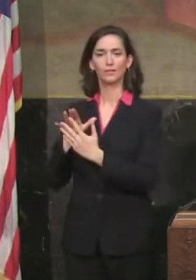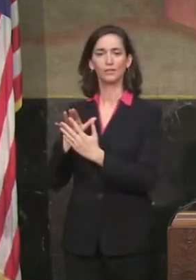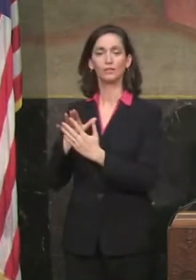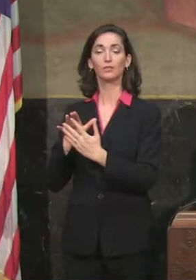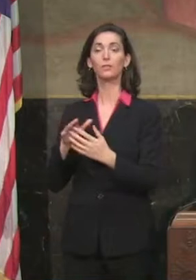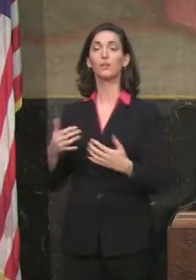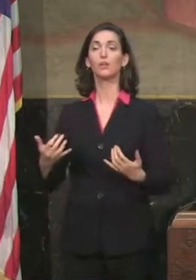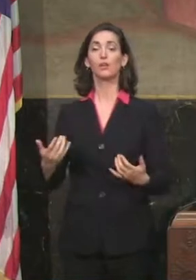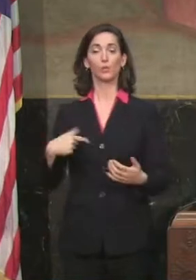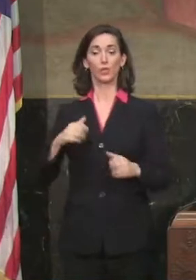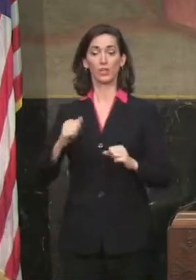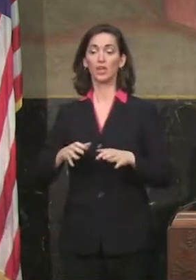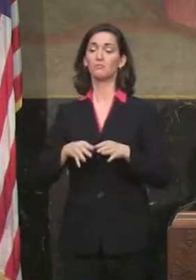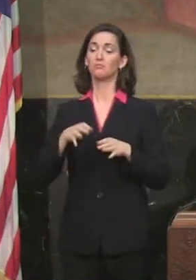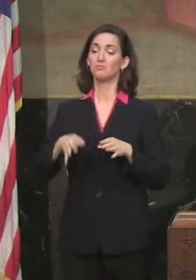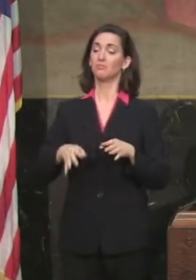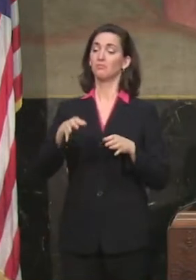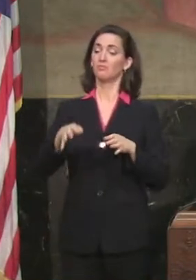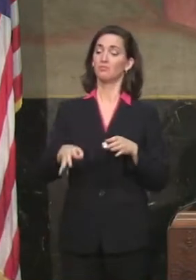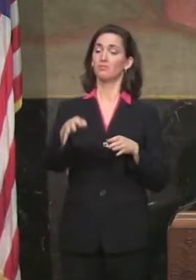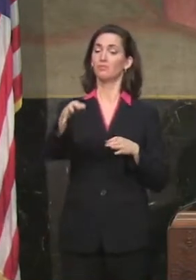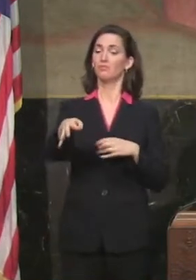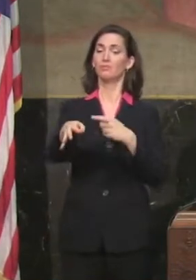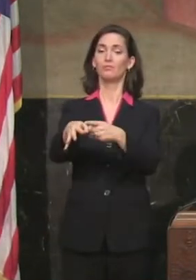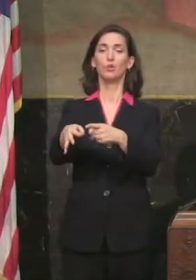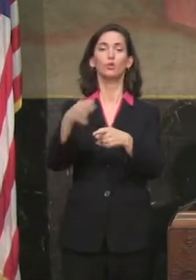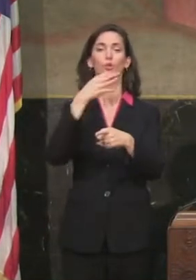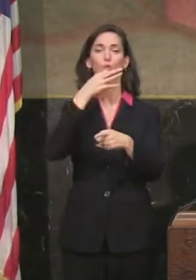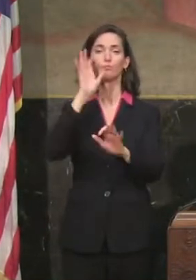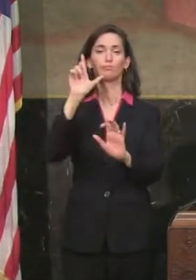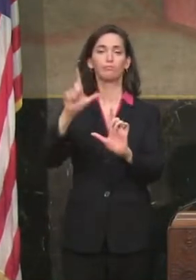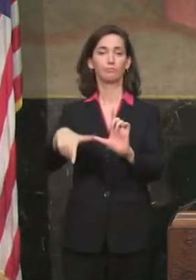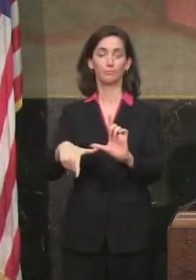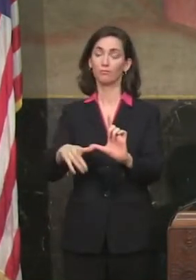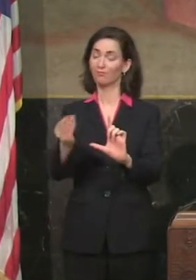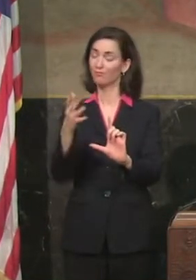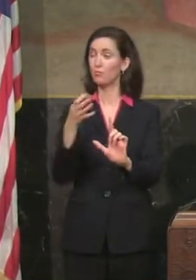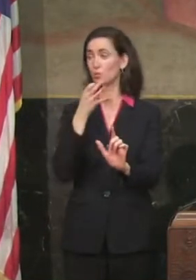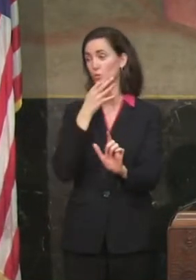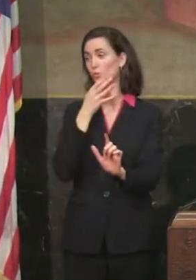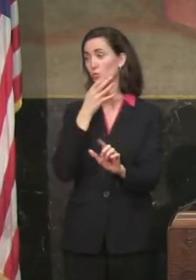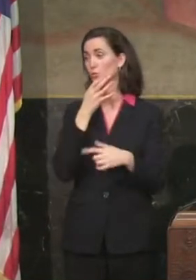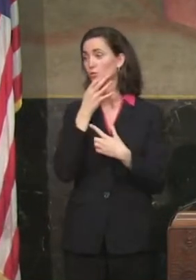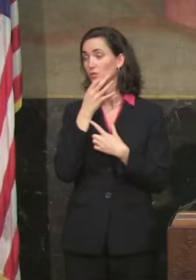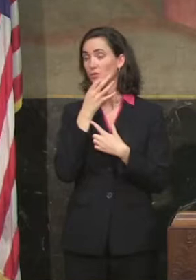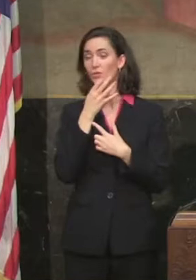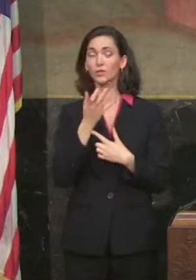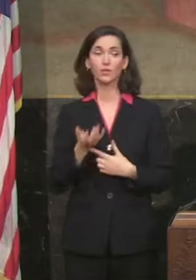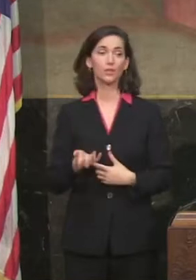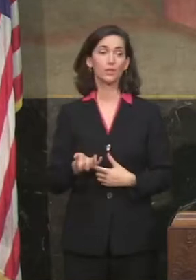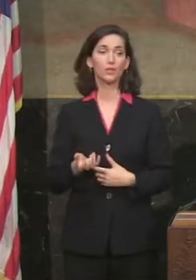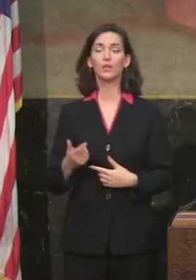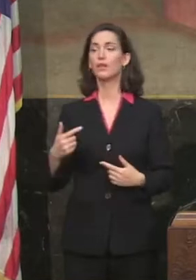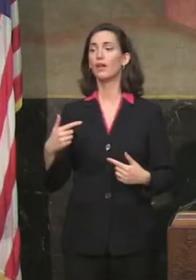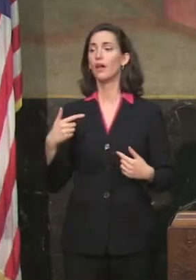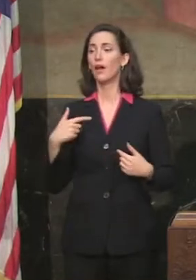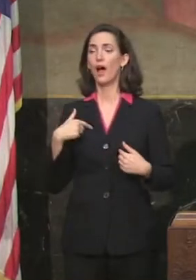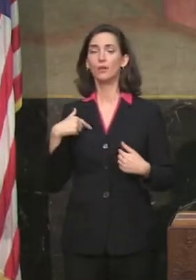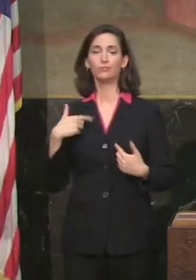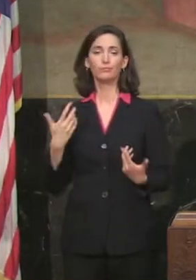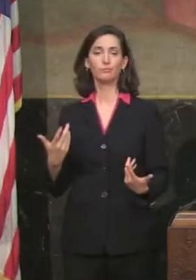are going to come to a close rather soon. And I'm not naive, it's going to be